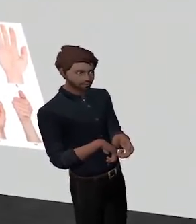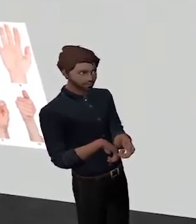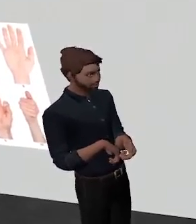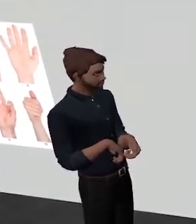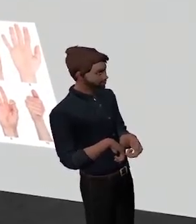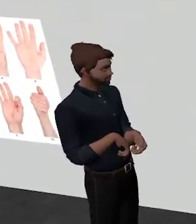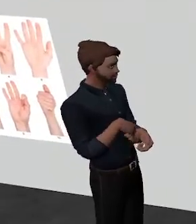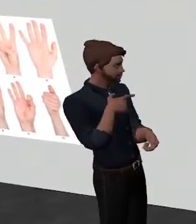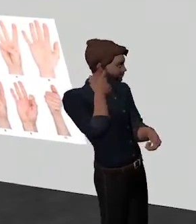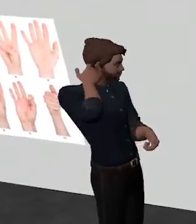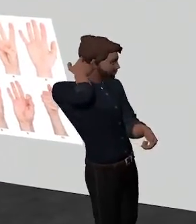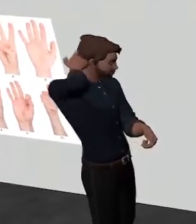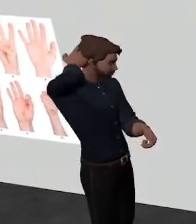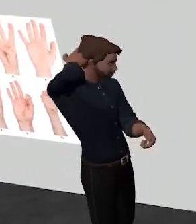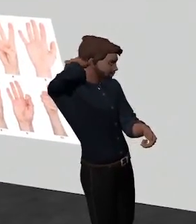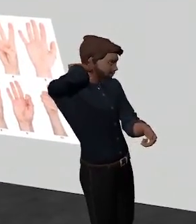kind of varies. He's always off and on.